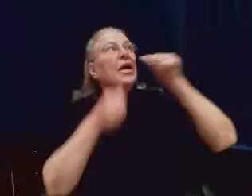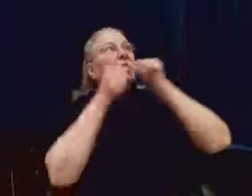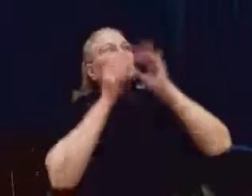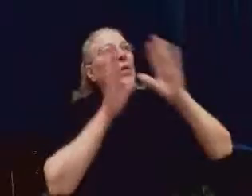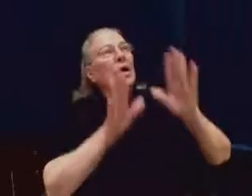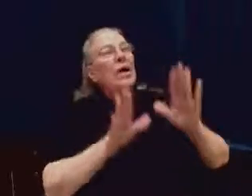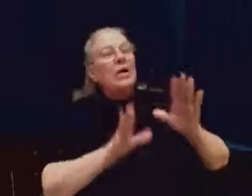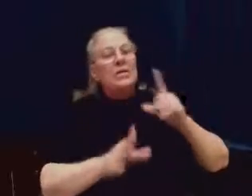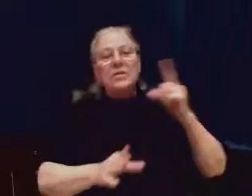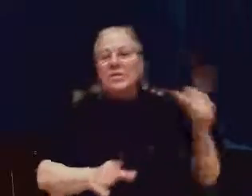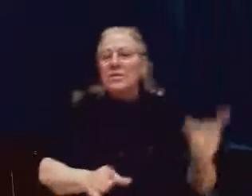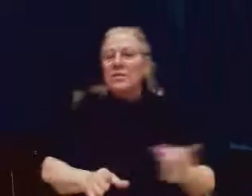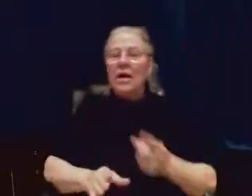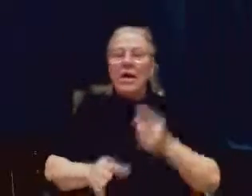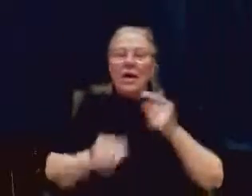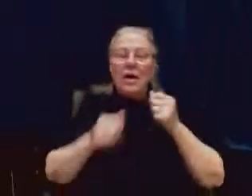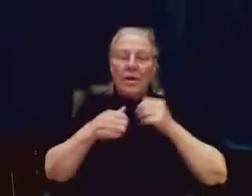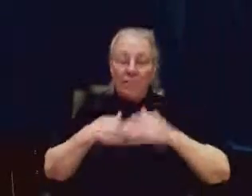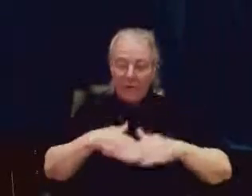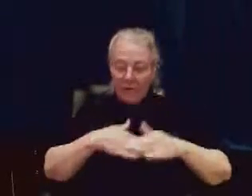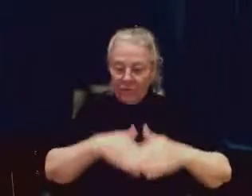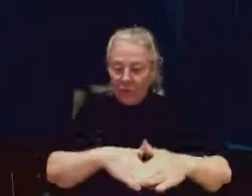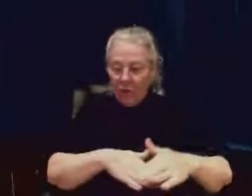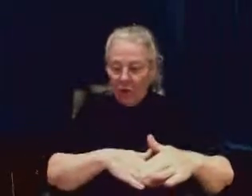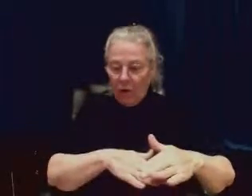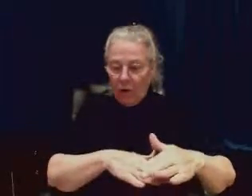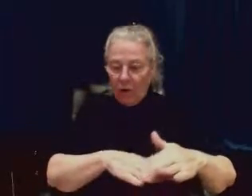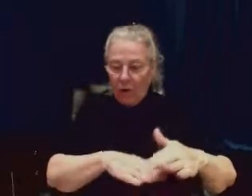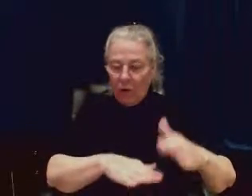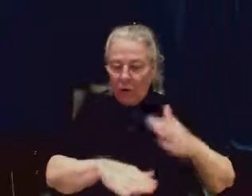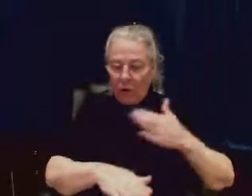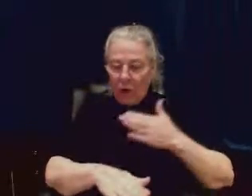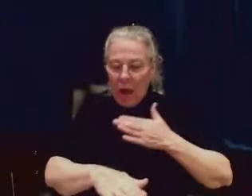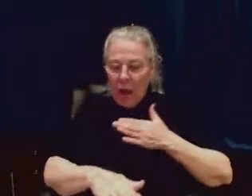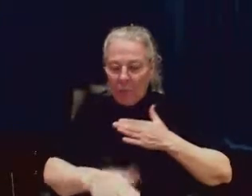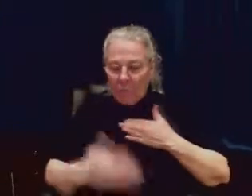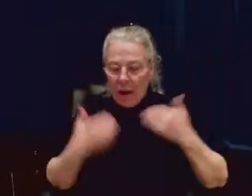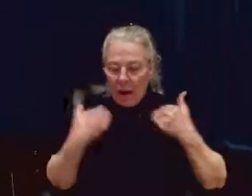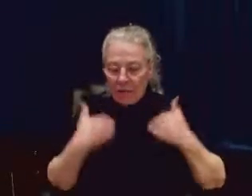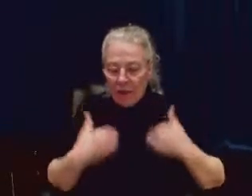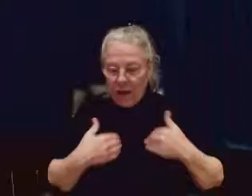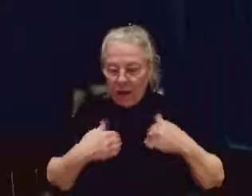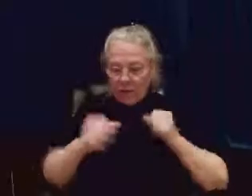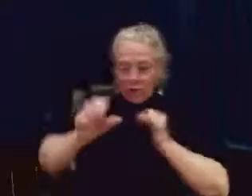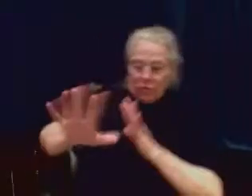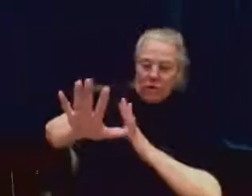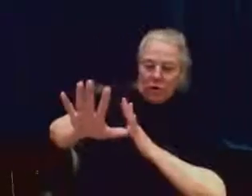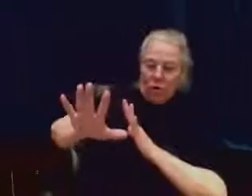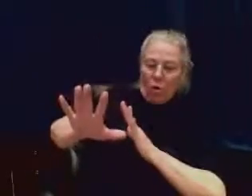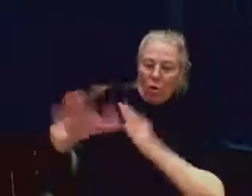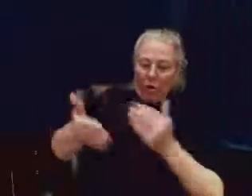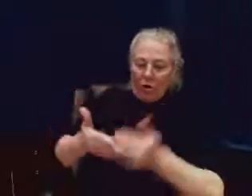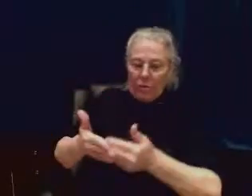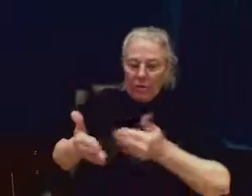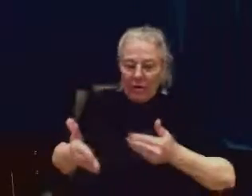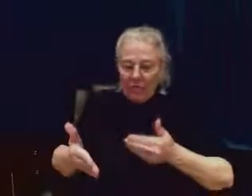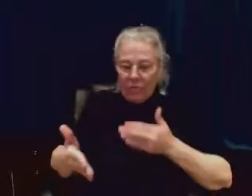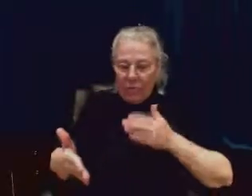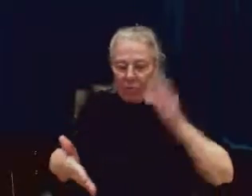His blessings ever flow. My flesh recoiled